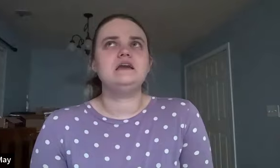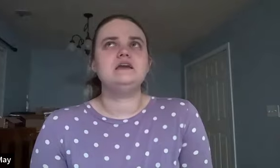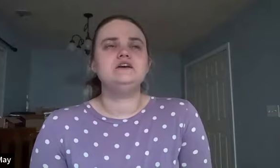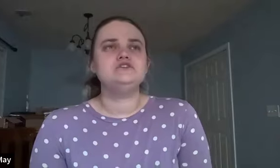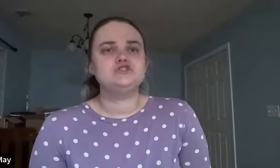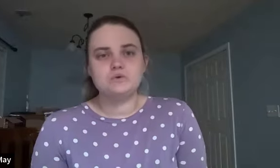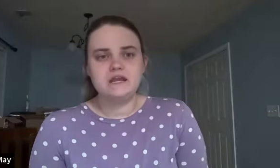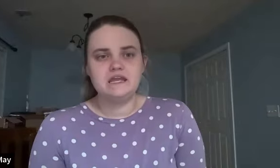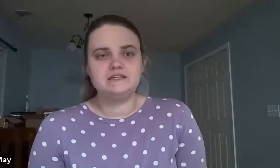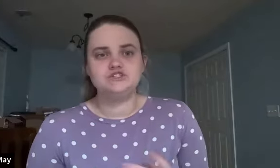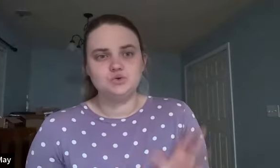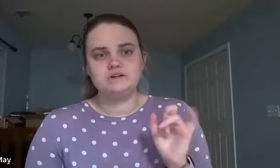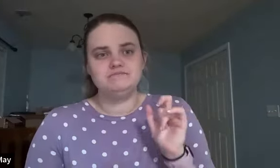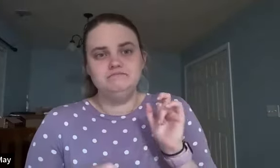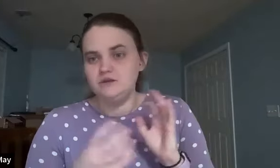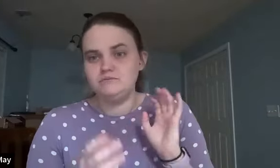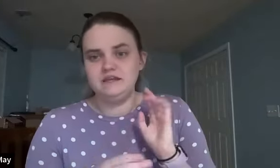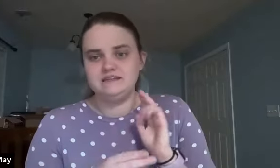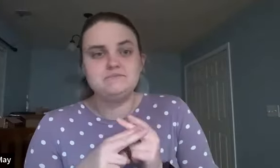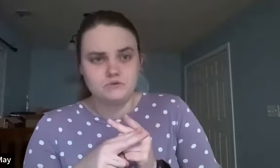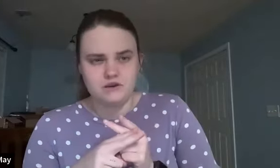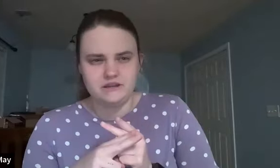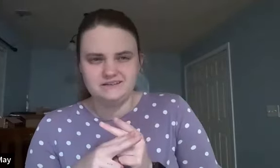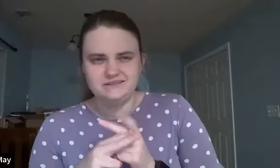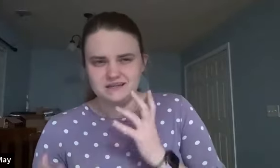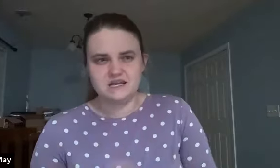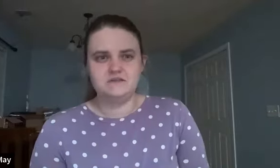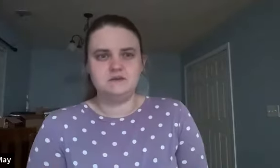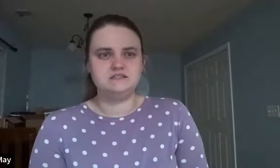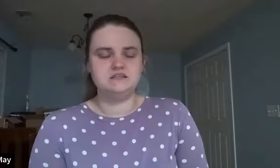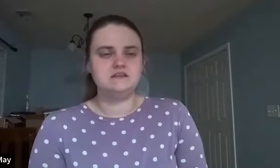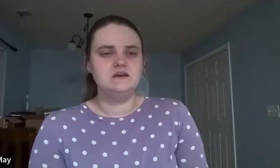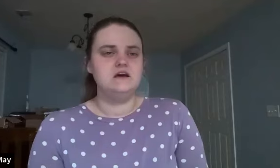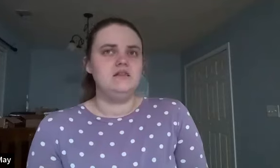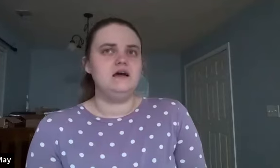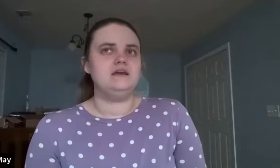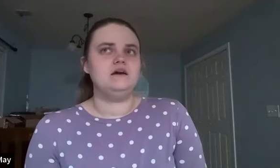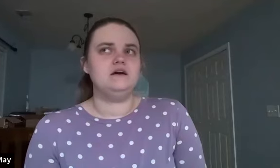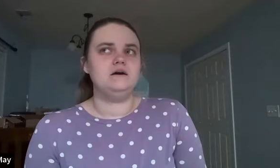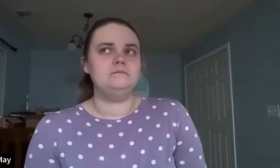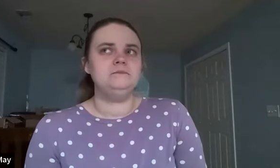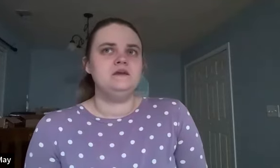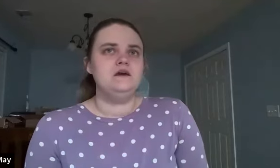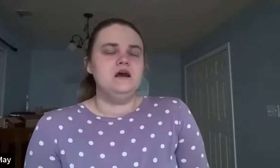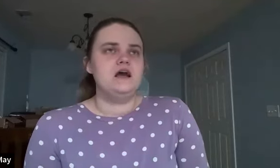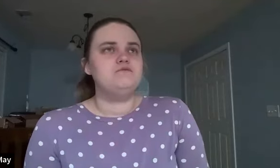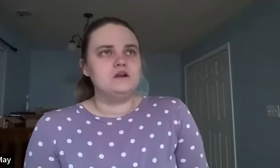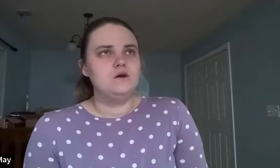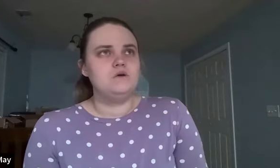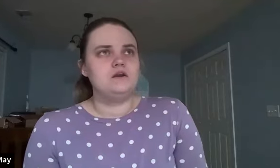a shorthand, like temporary kind of sign, if that makes sense. Like I have one